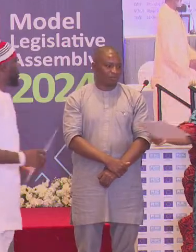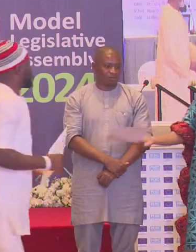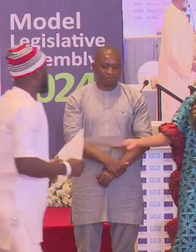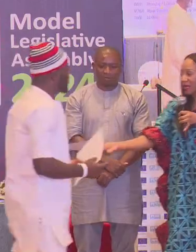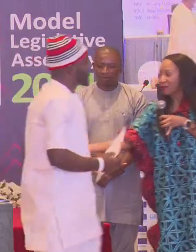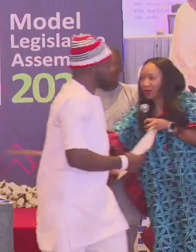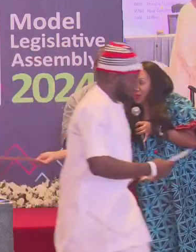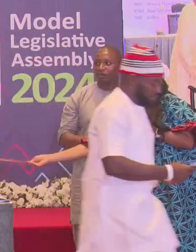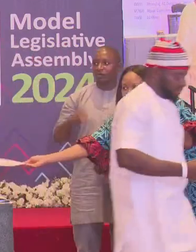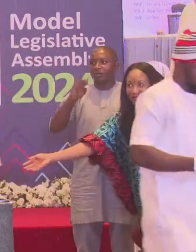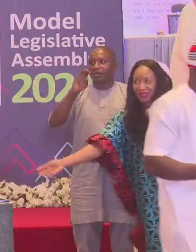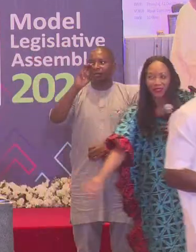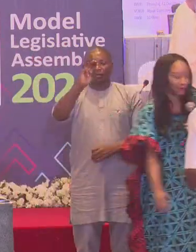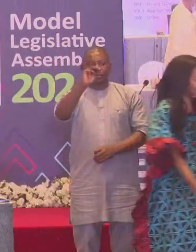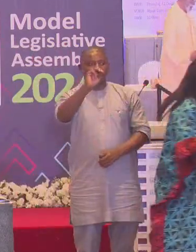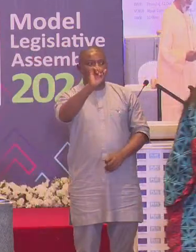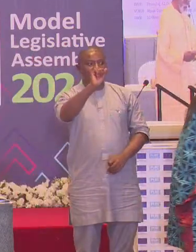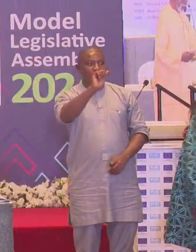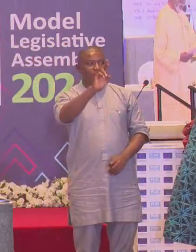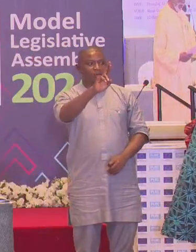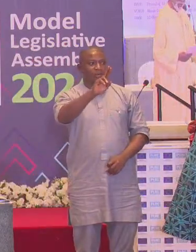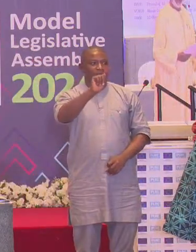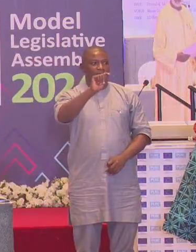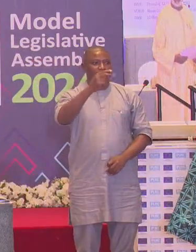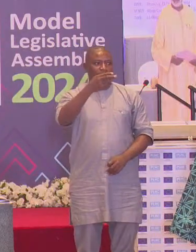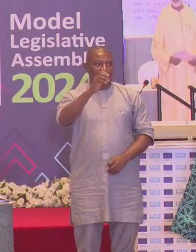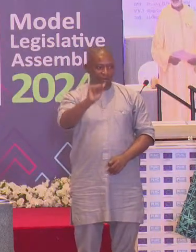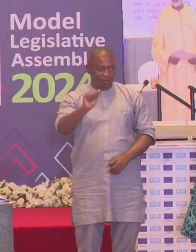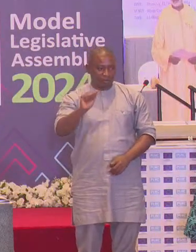Martha Isa, Borno State.